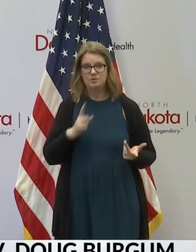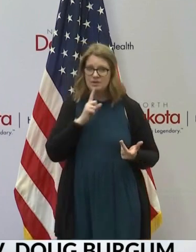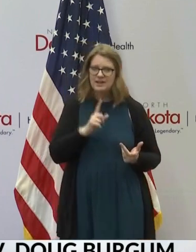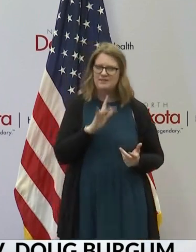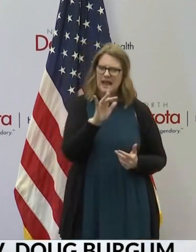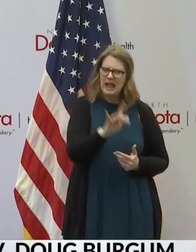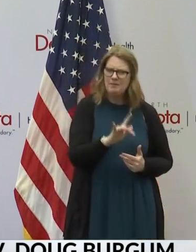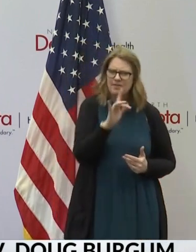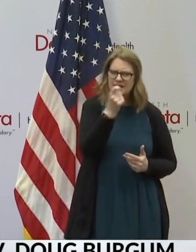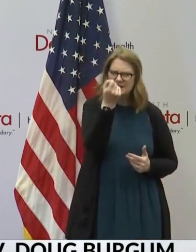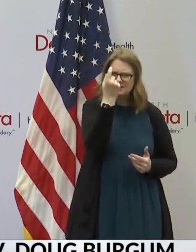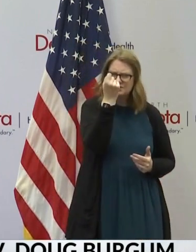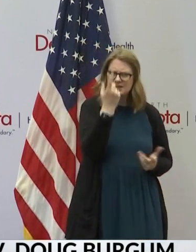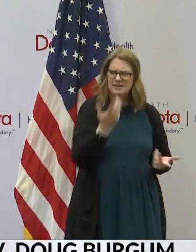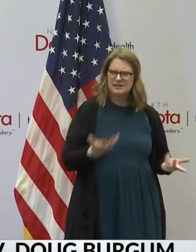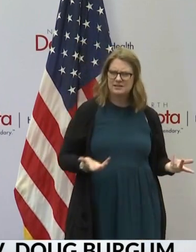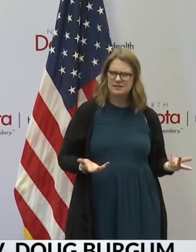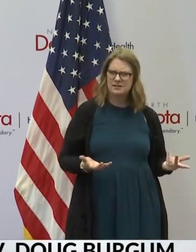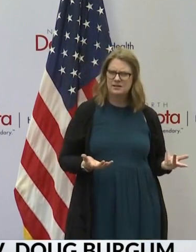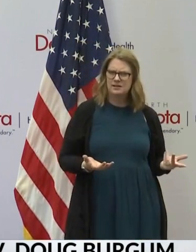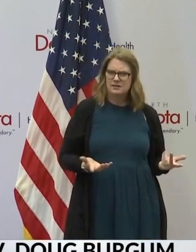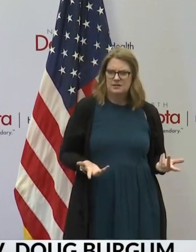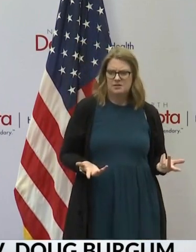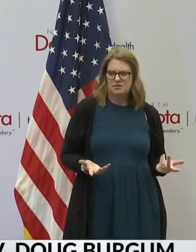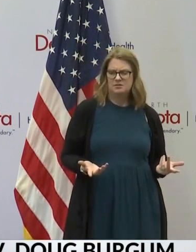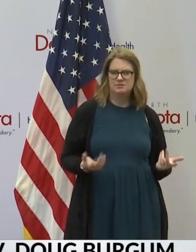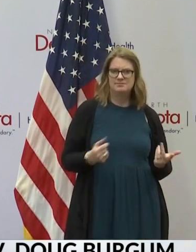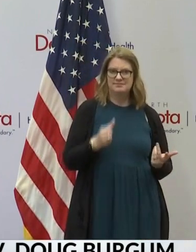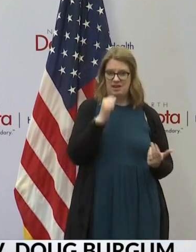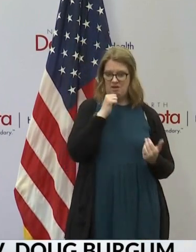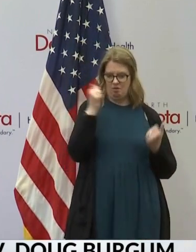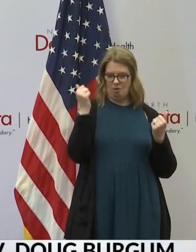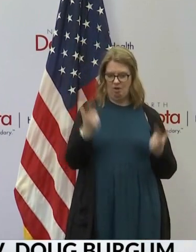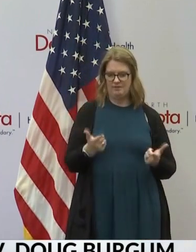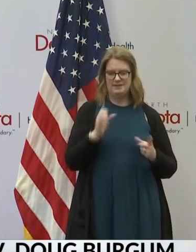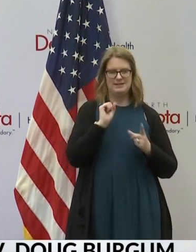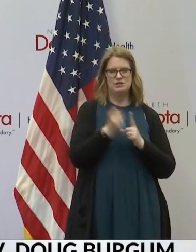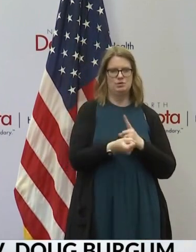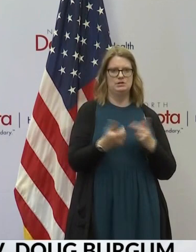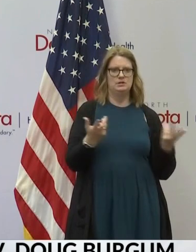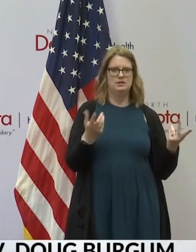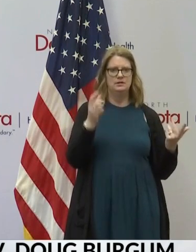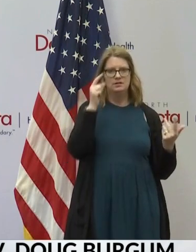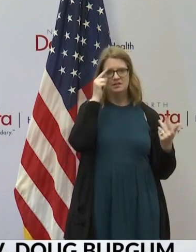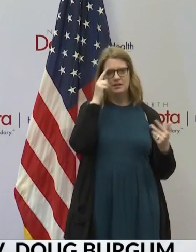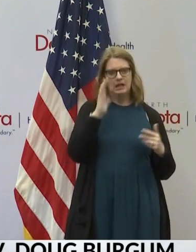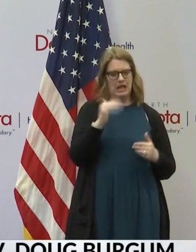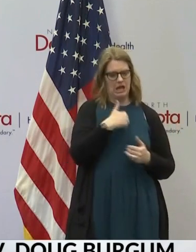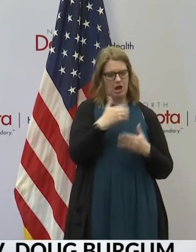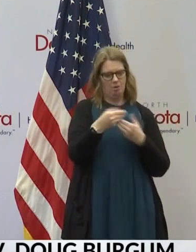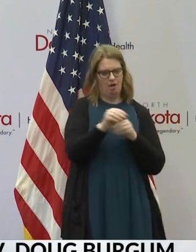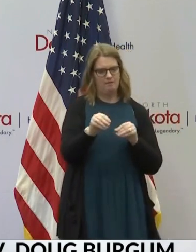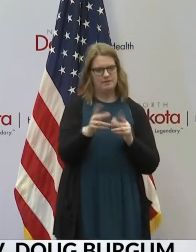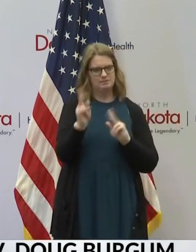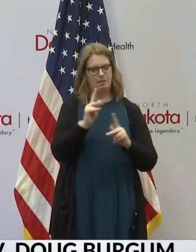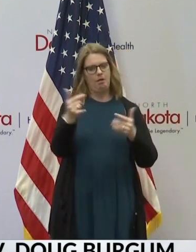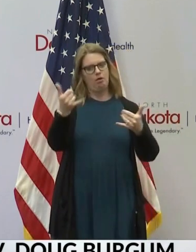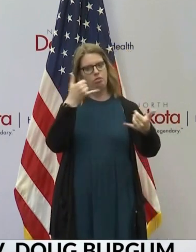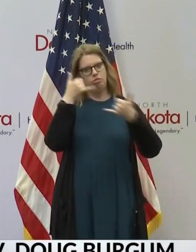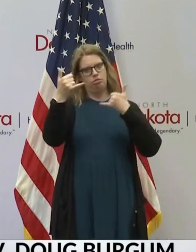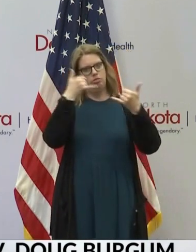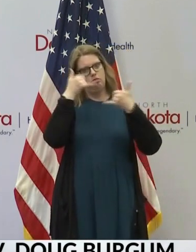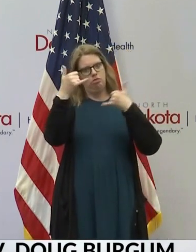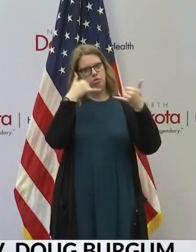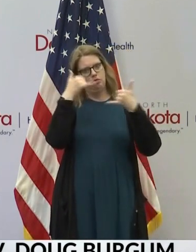empathy and the understanding that that not all of us are in this situation, because we get barraged in our office about, you